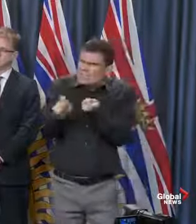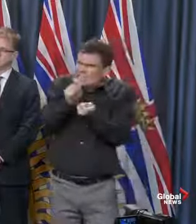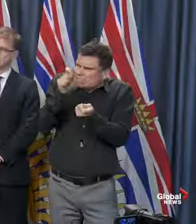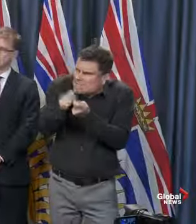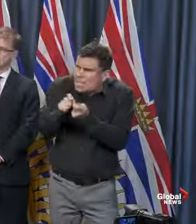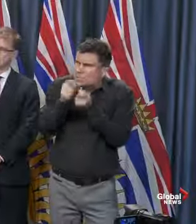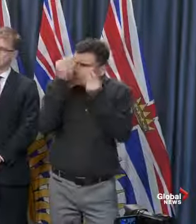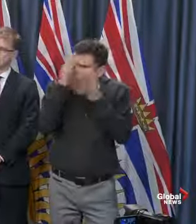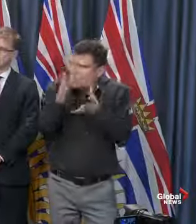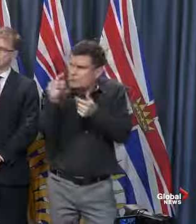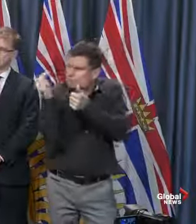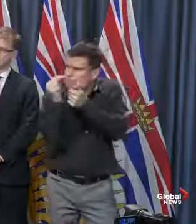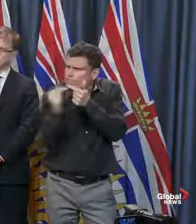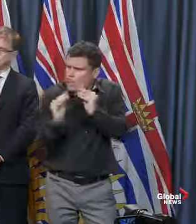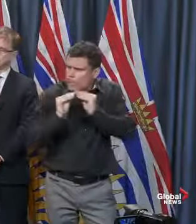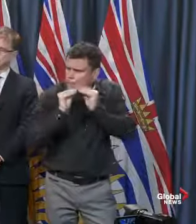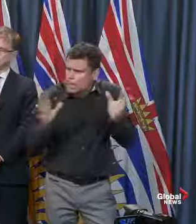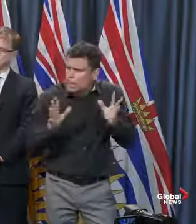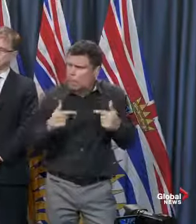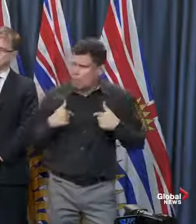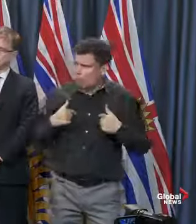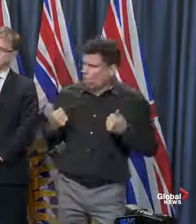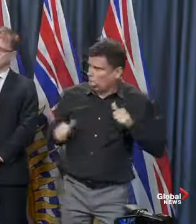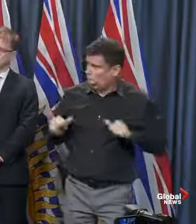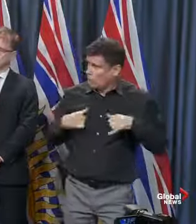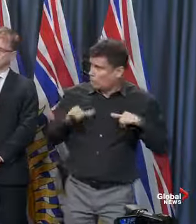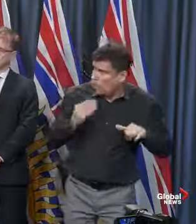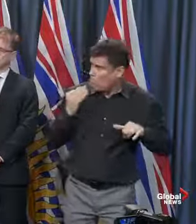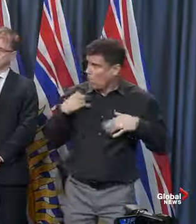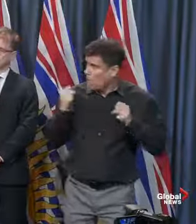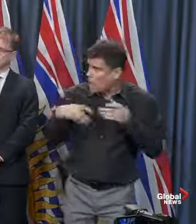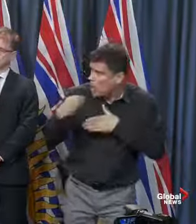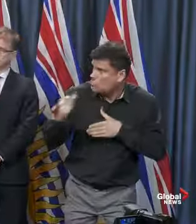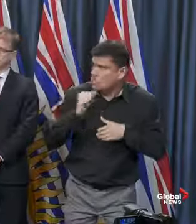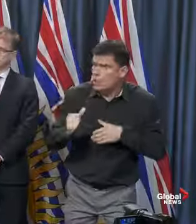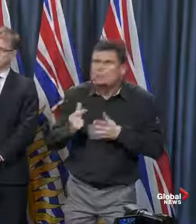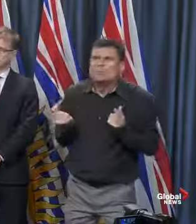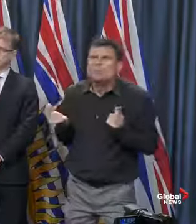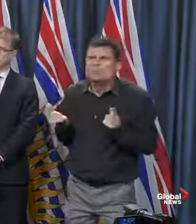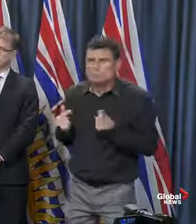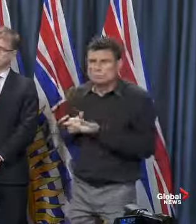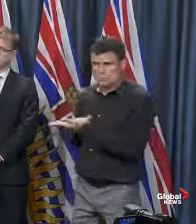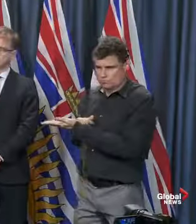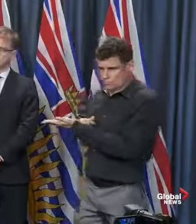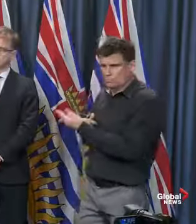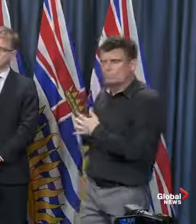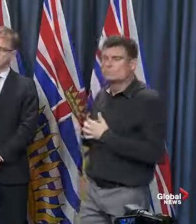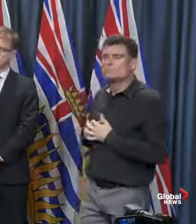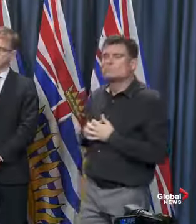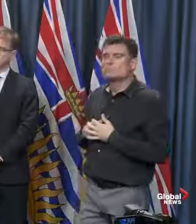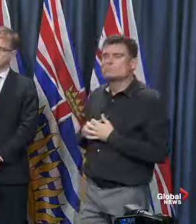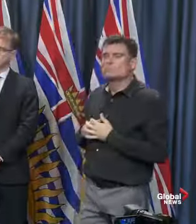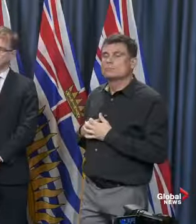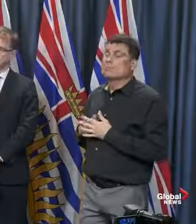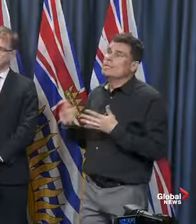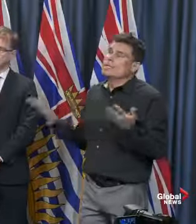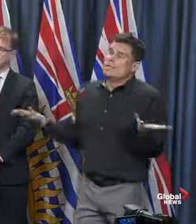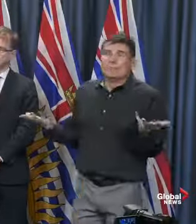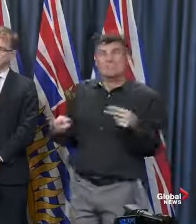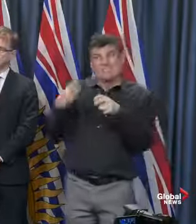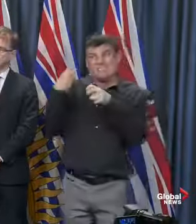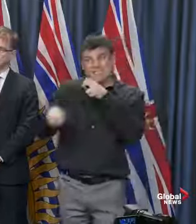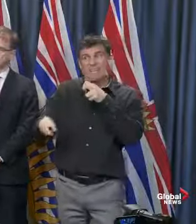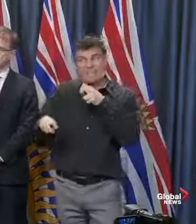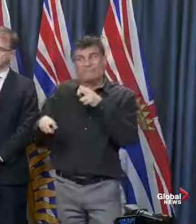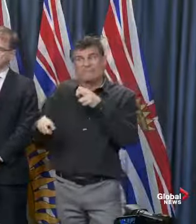very difficult, especially if people have mild symptoms. It's very difficult to know what it is. And at this point in time,